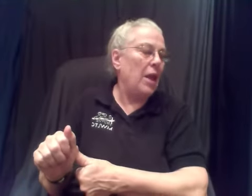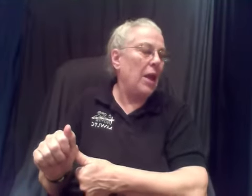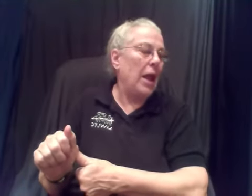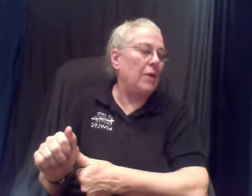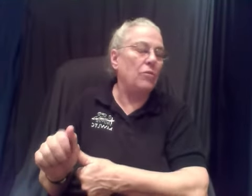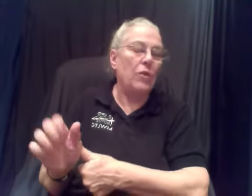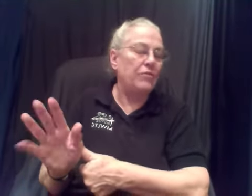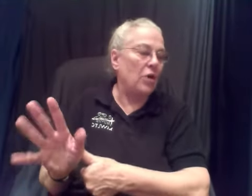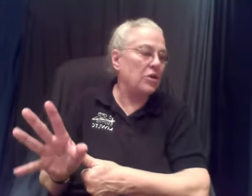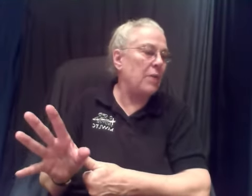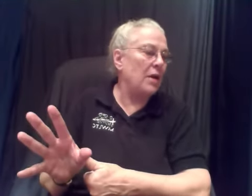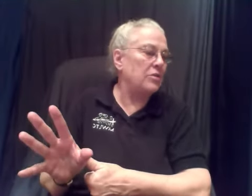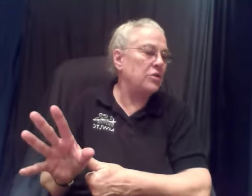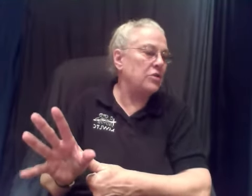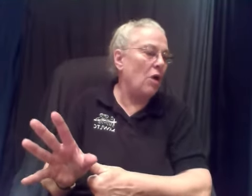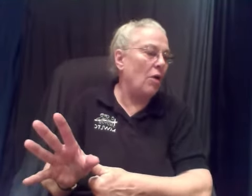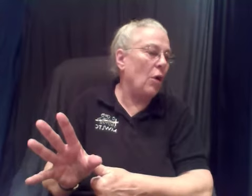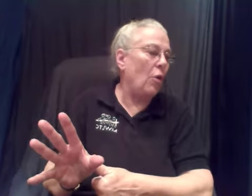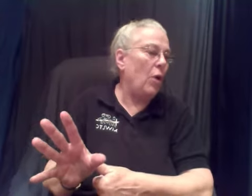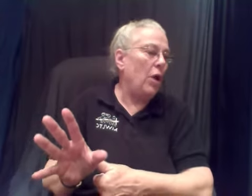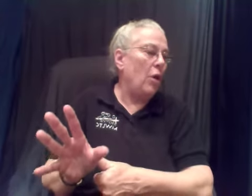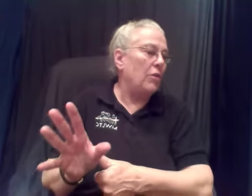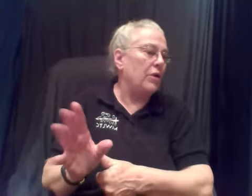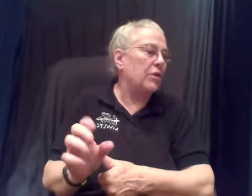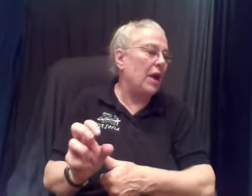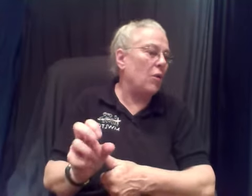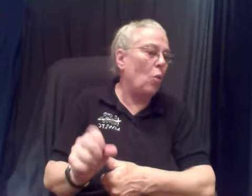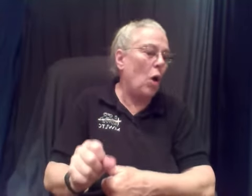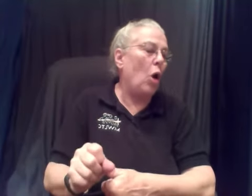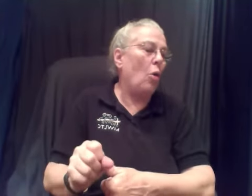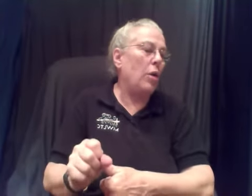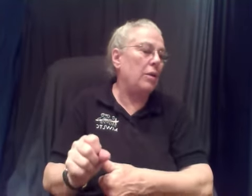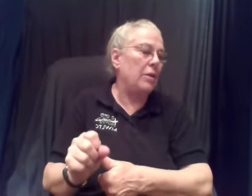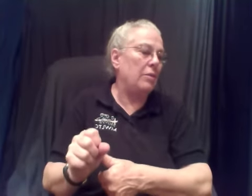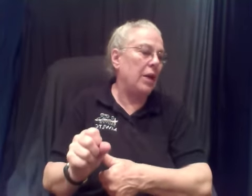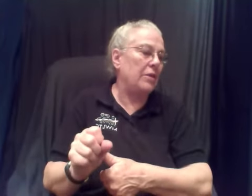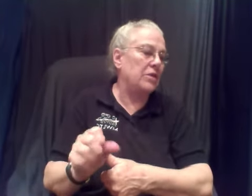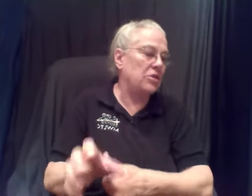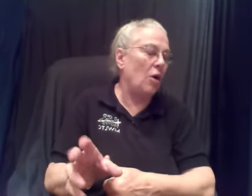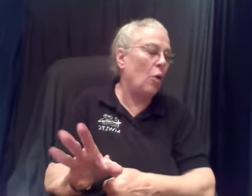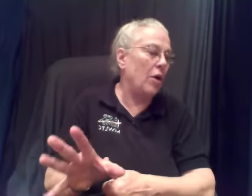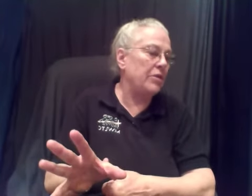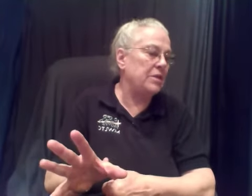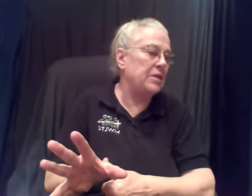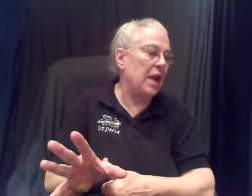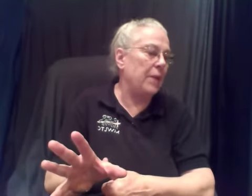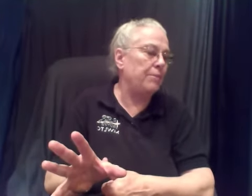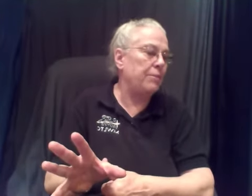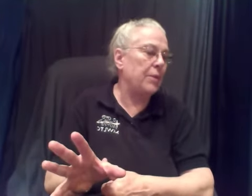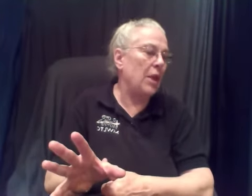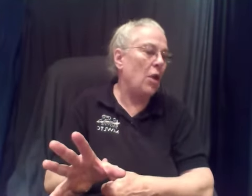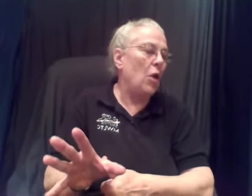And we've talked about sorrow, that woe and the sorrow are the same.